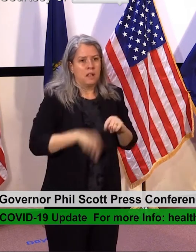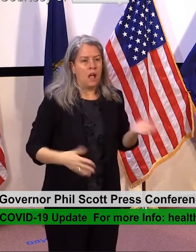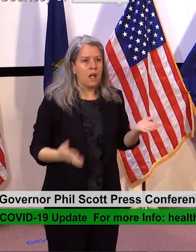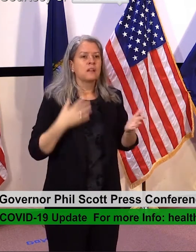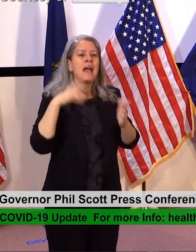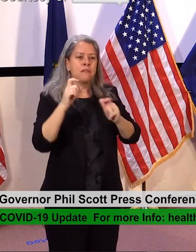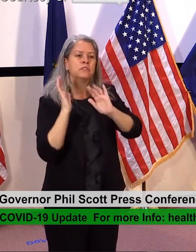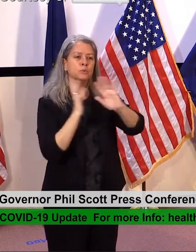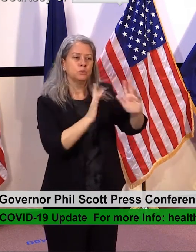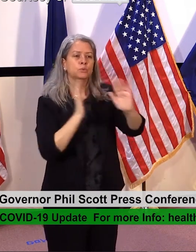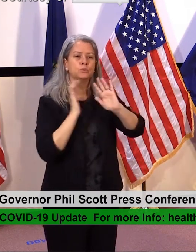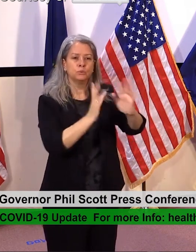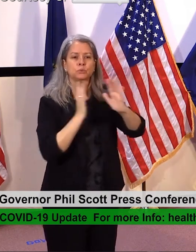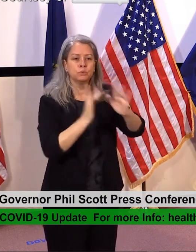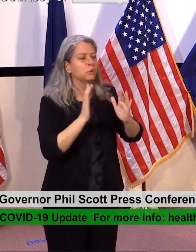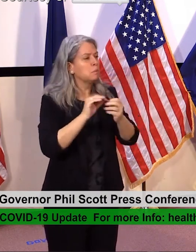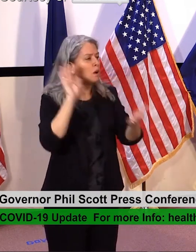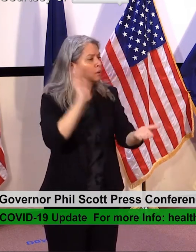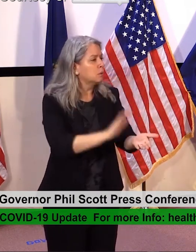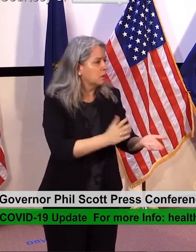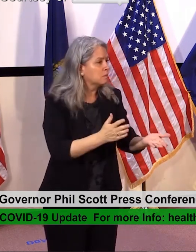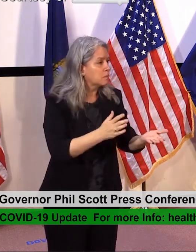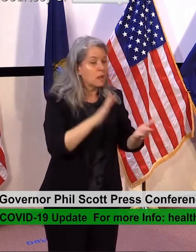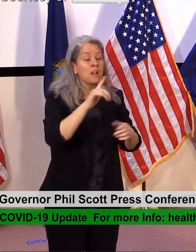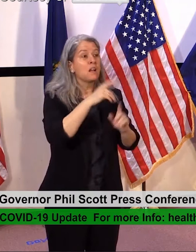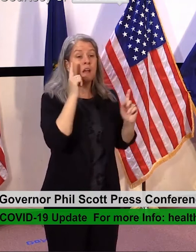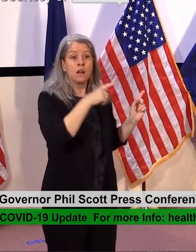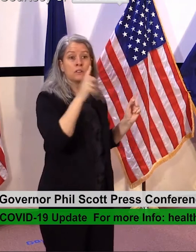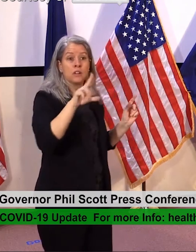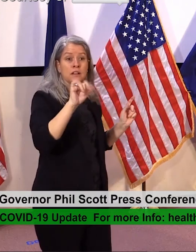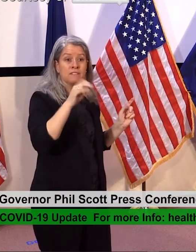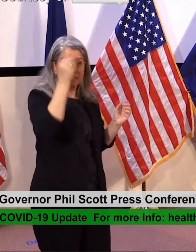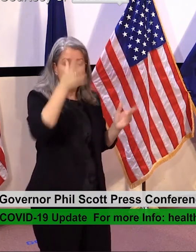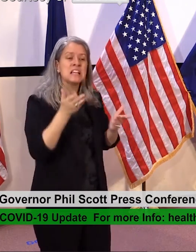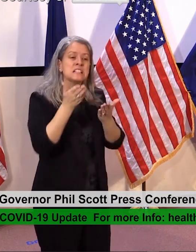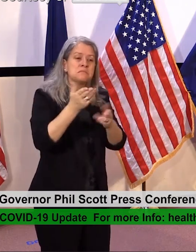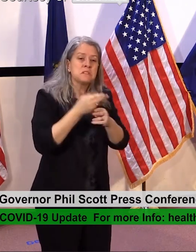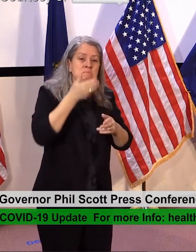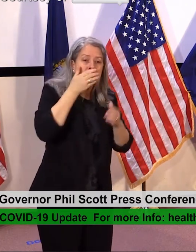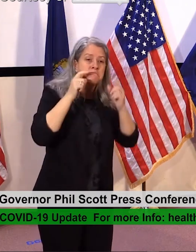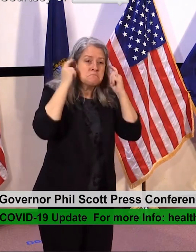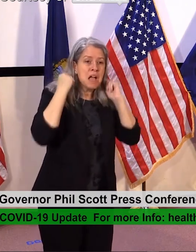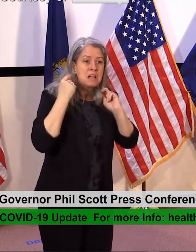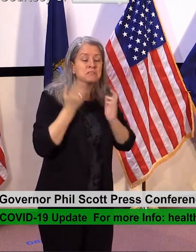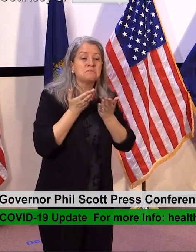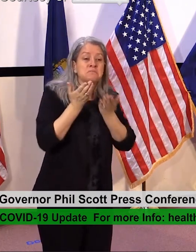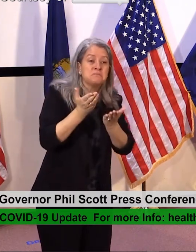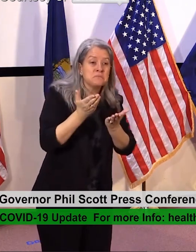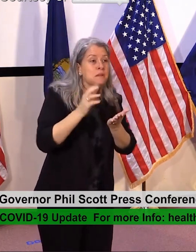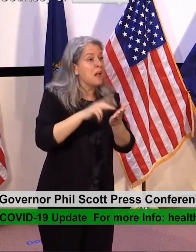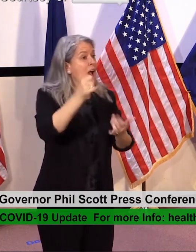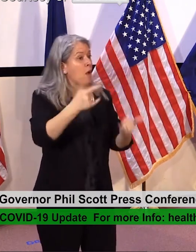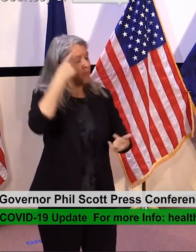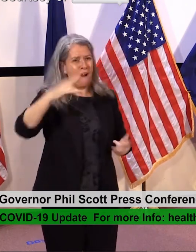clear, this is not a substitute for staying home, and it is not an excuse to mingle with